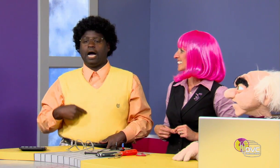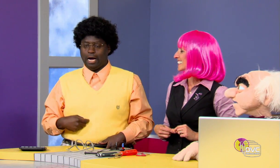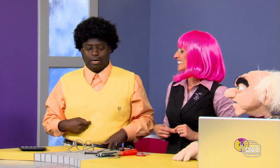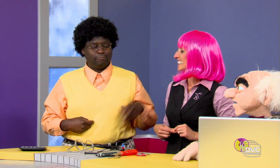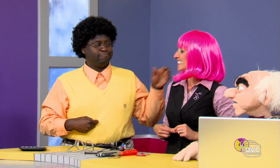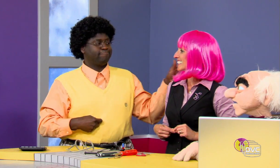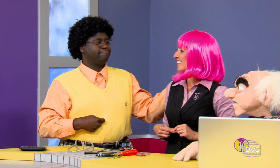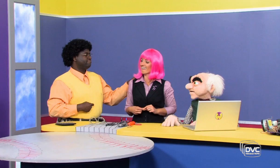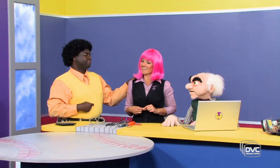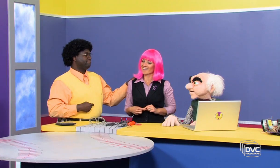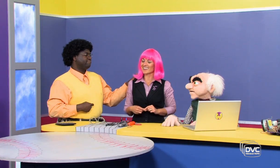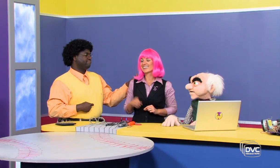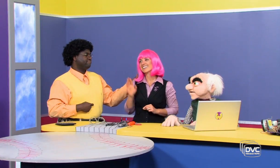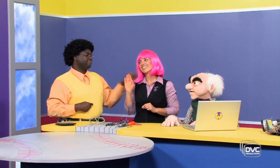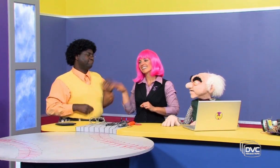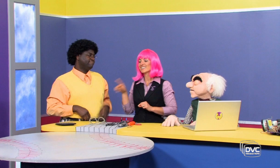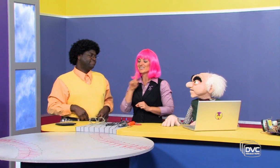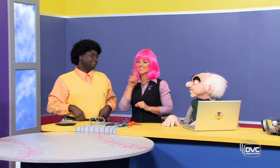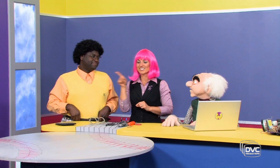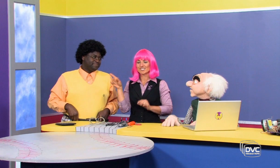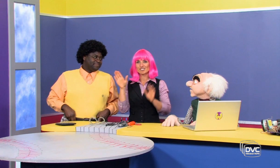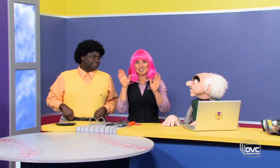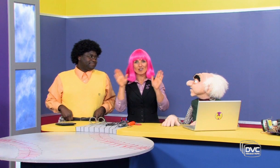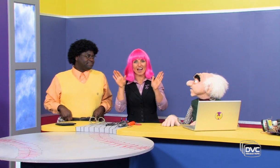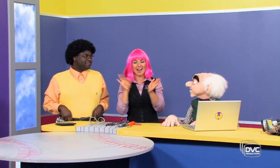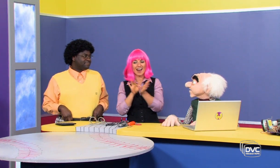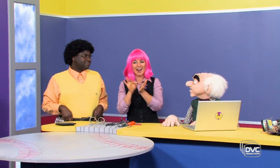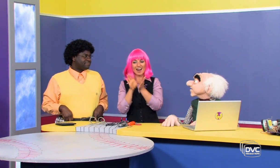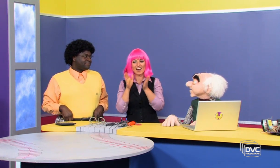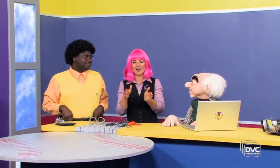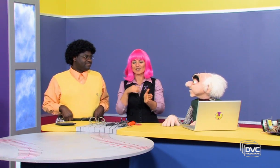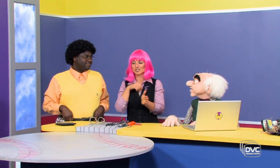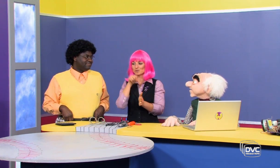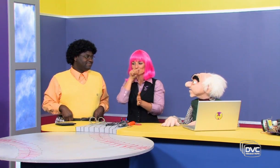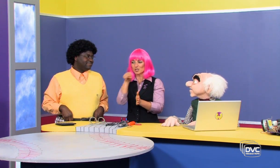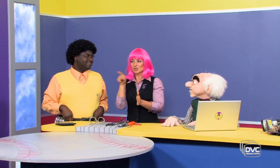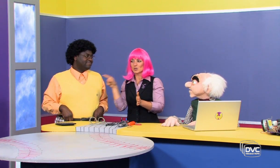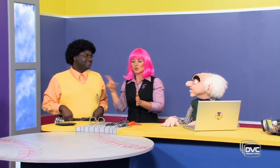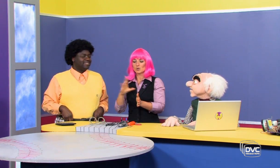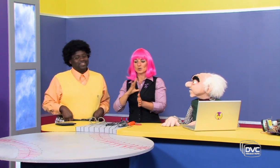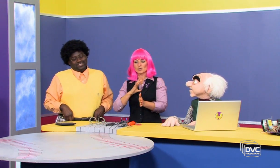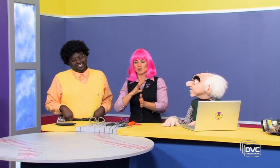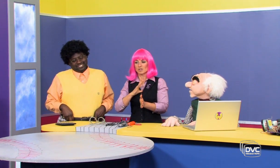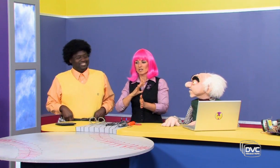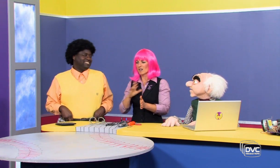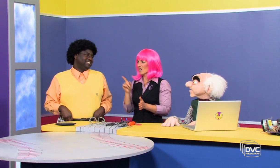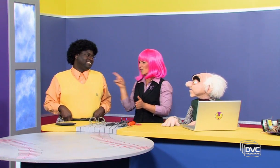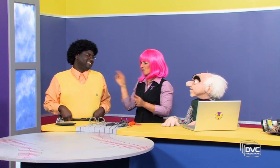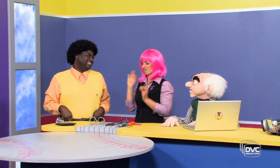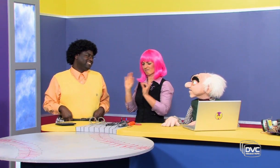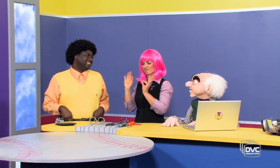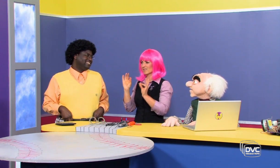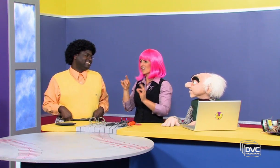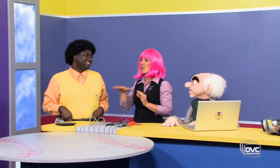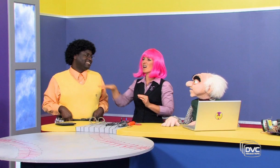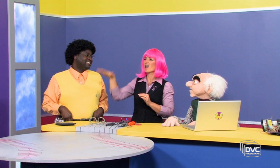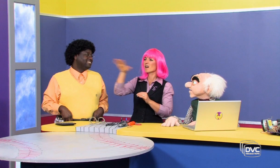I understand how. Oh, Edwin, you're a wonderful accountant. I love working with you. You're really